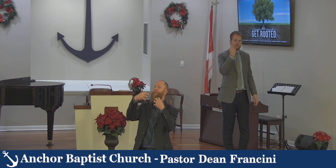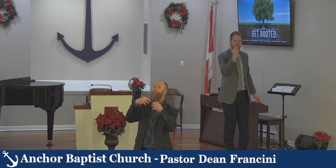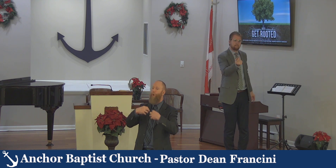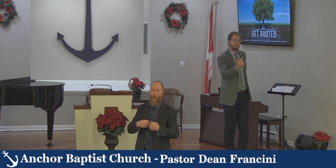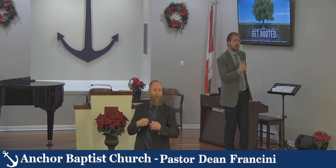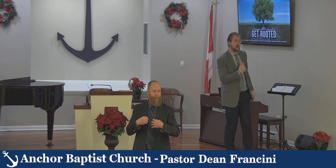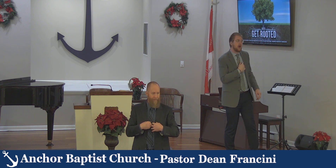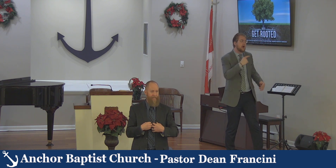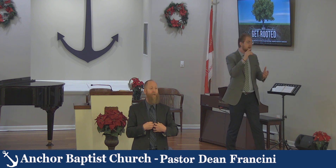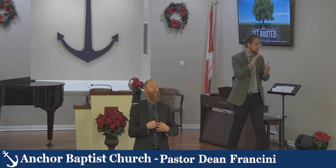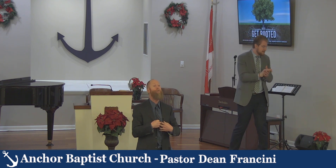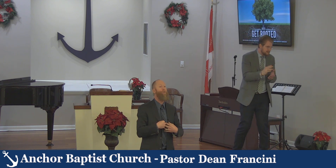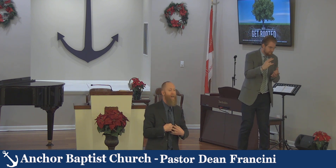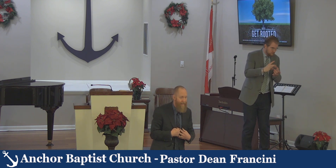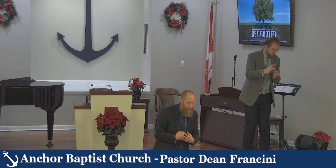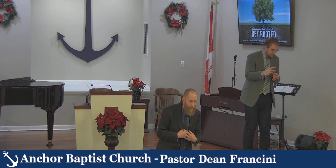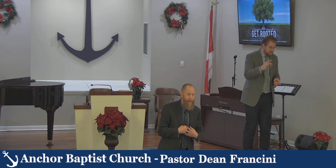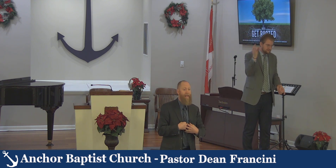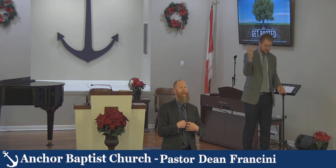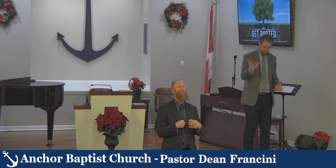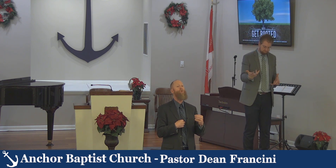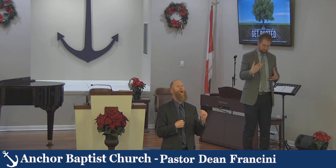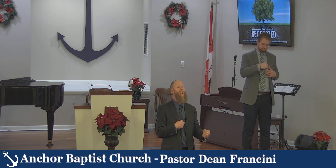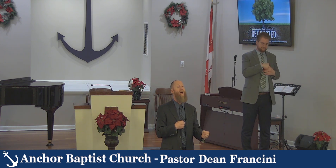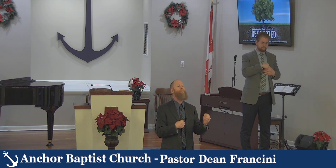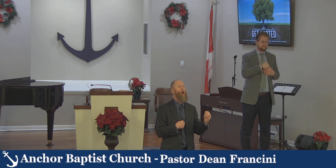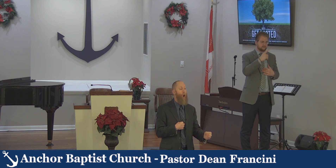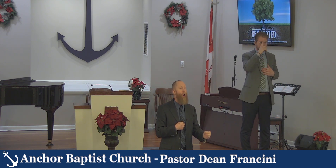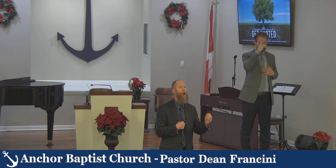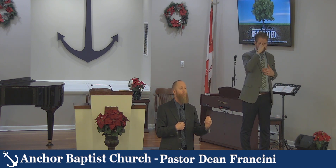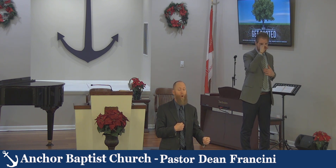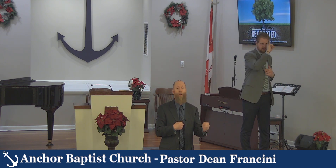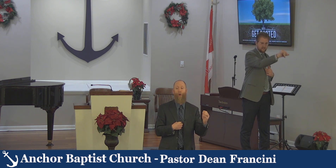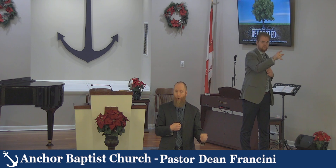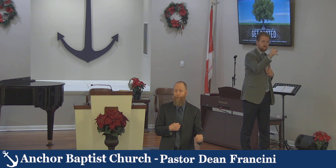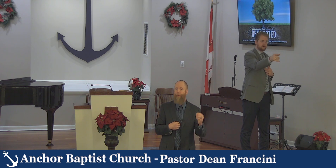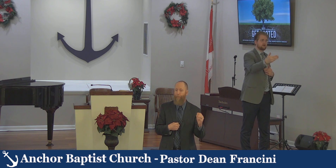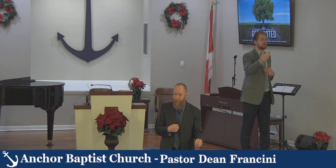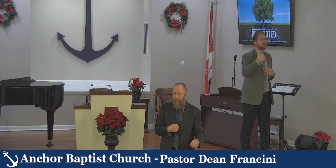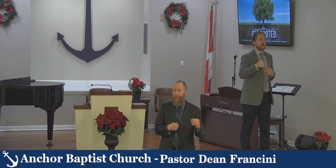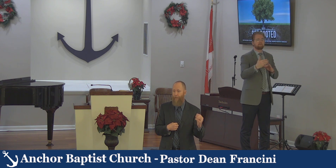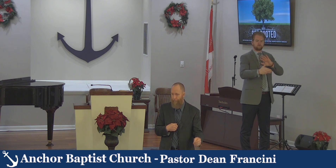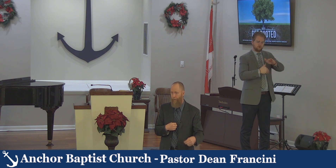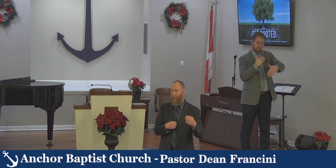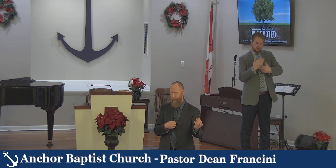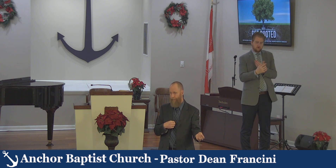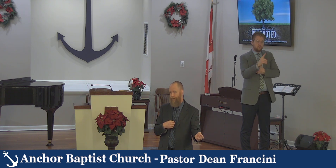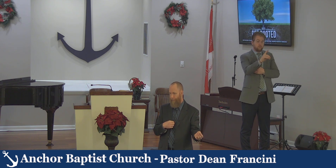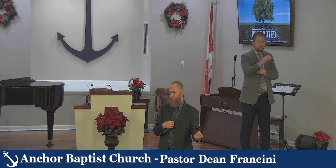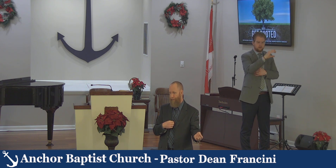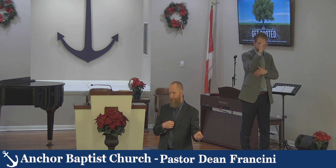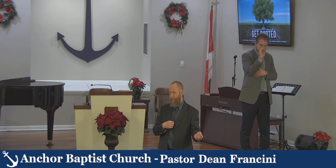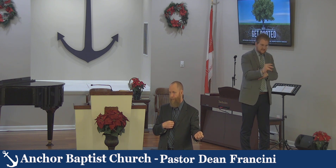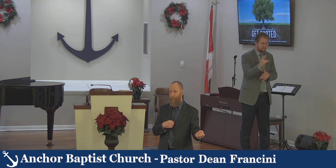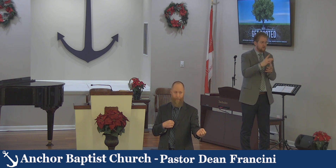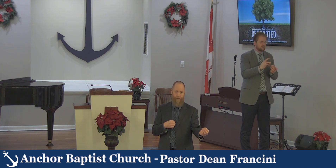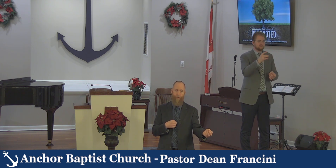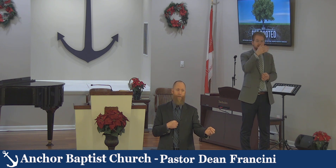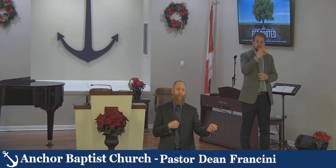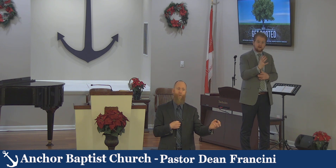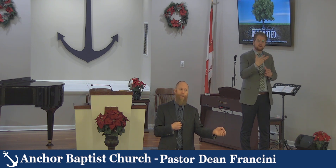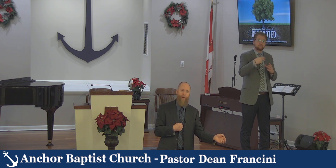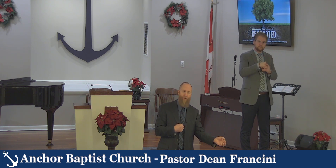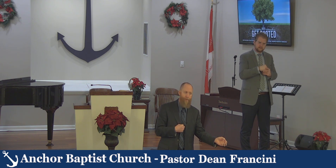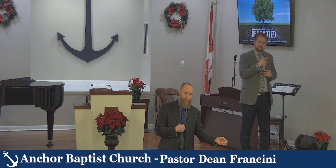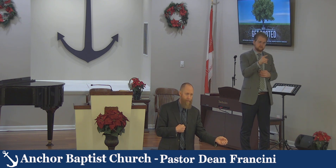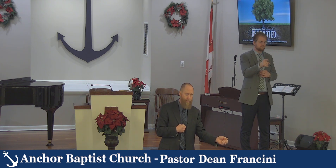God indwells me forever. And you have all 100% of the Holy Spirit of God within you. You don't